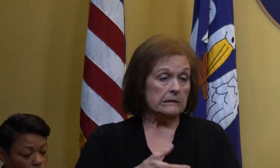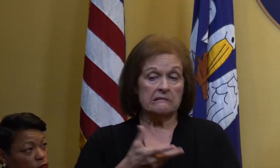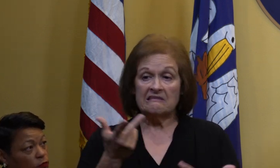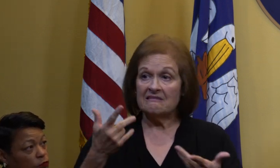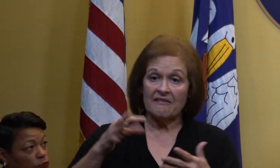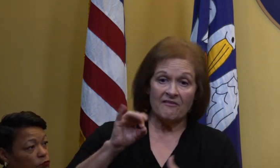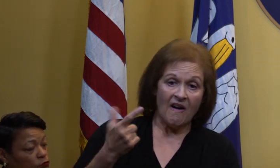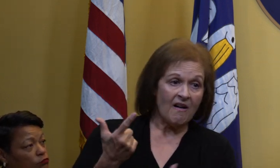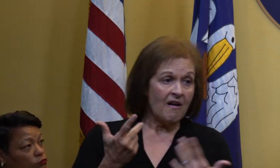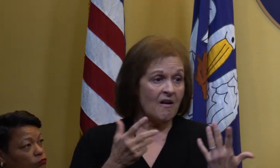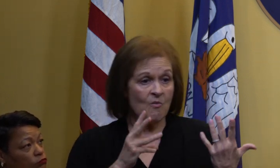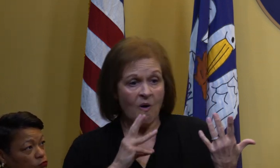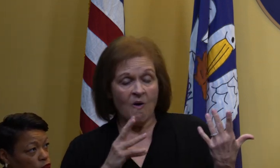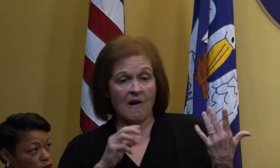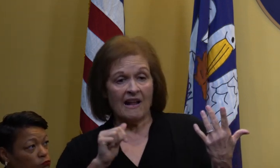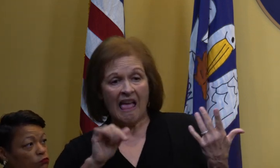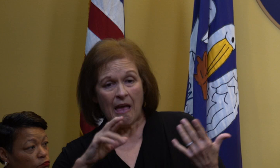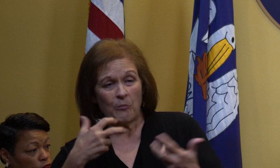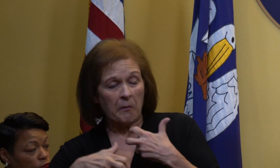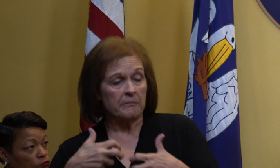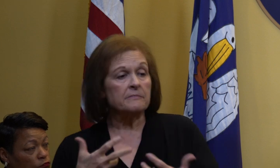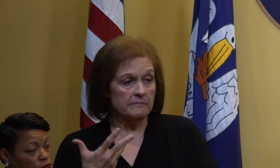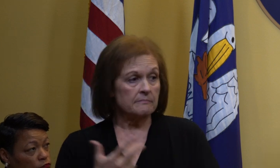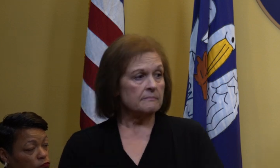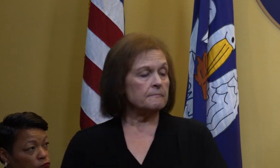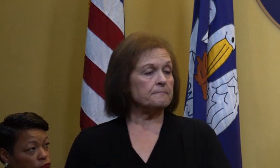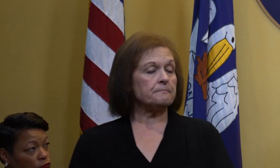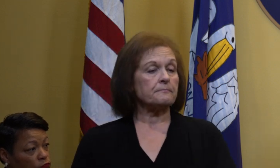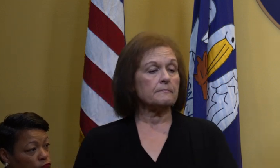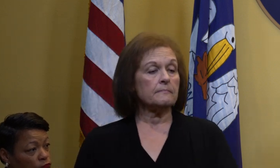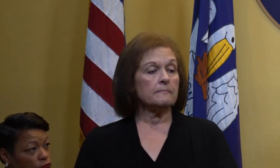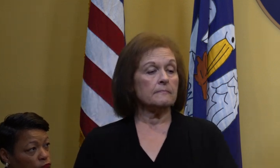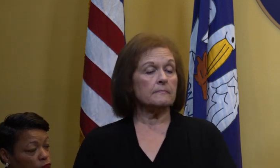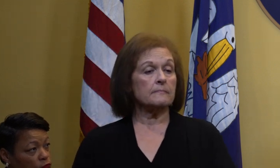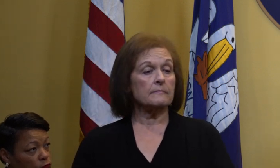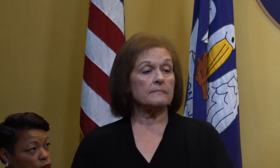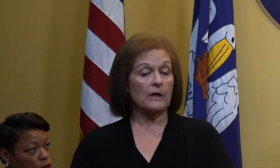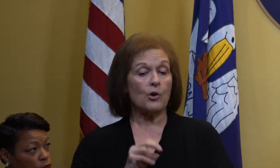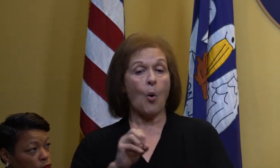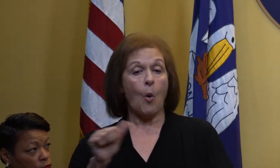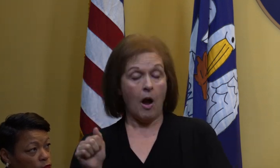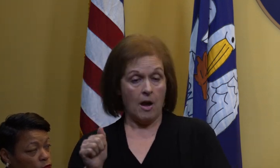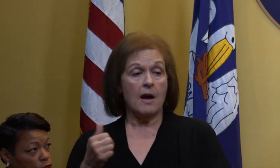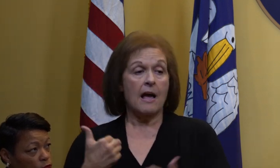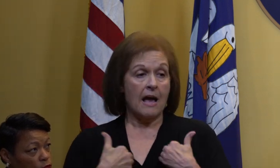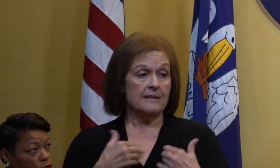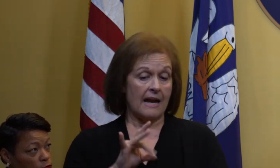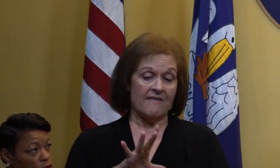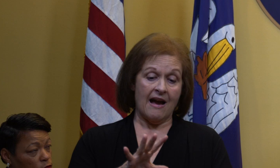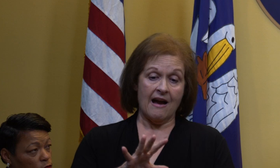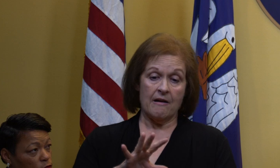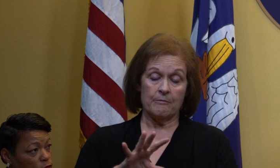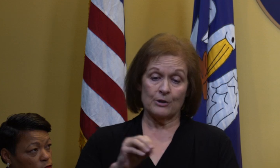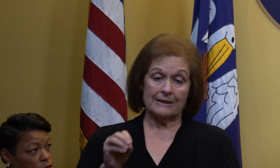smoke, fog, low water. We've had it all in the last year. Even though NOAA's outlook this season has an 85% chance of